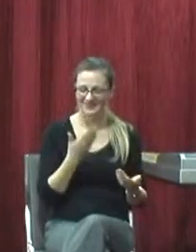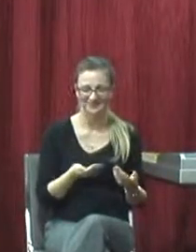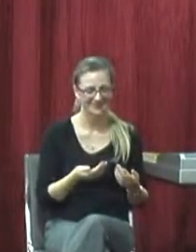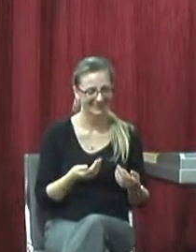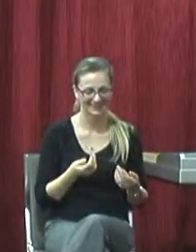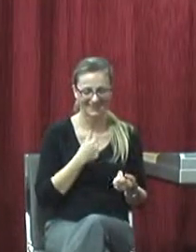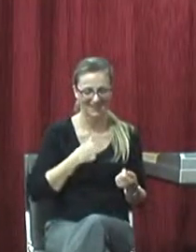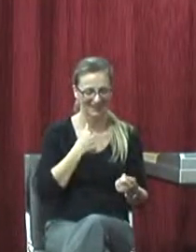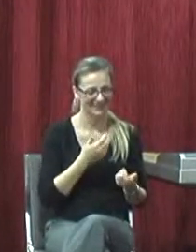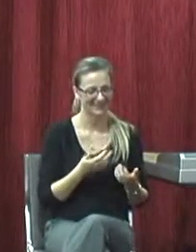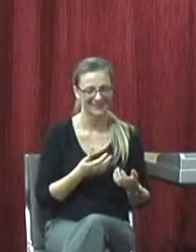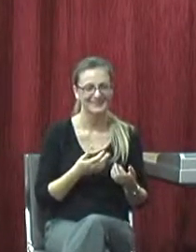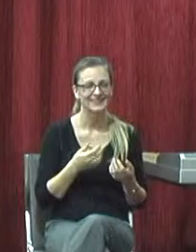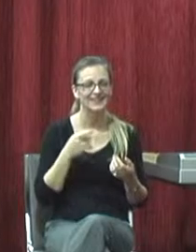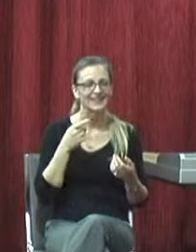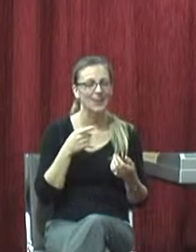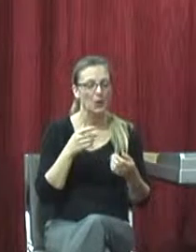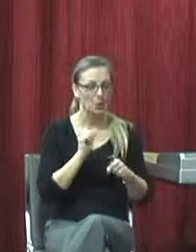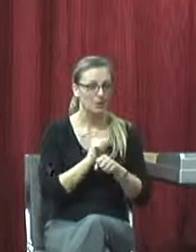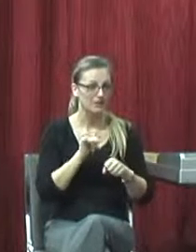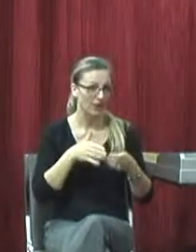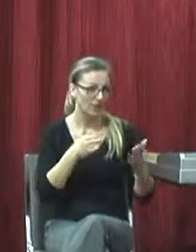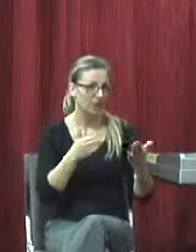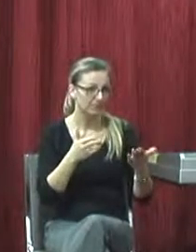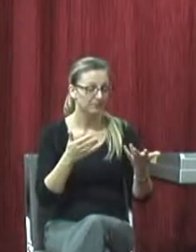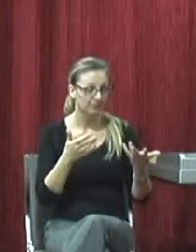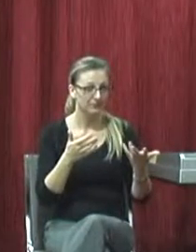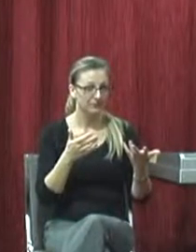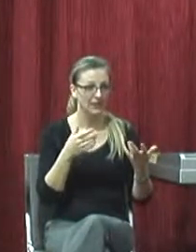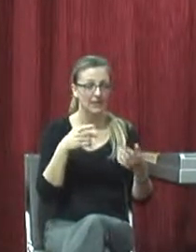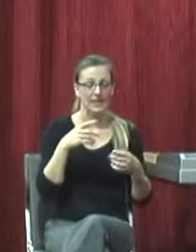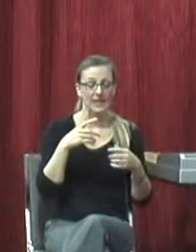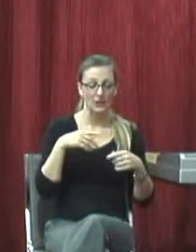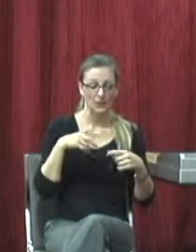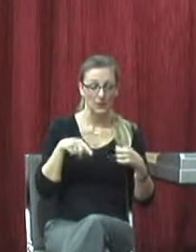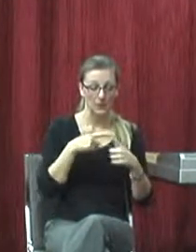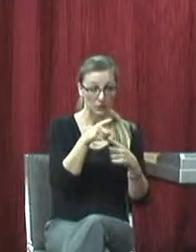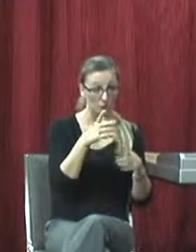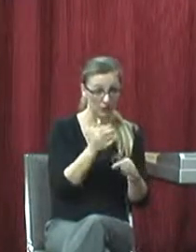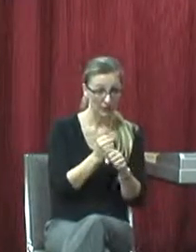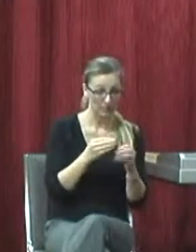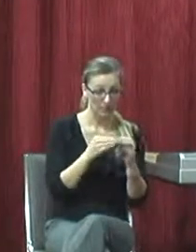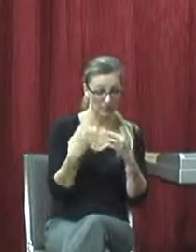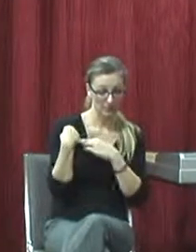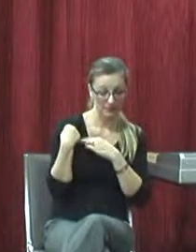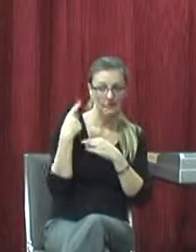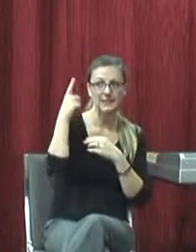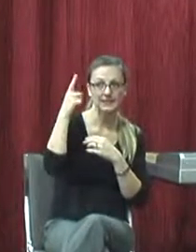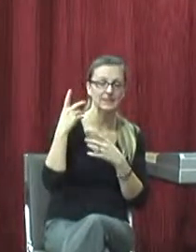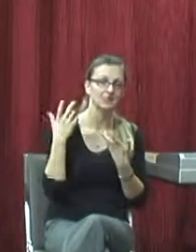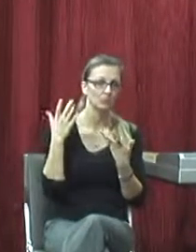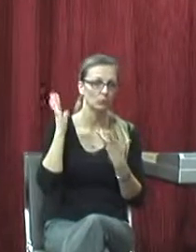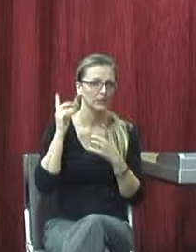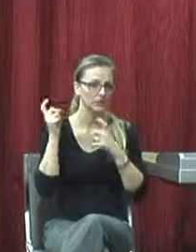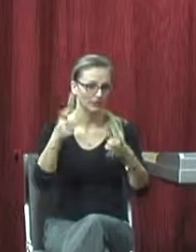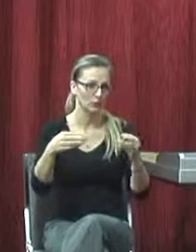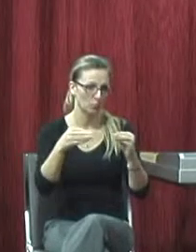you. And as he gets more responsibility, you'll get more responsibility as you help him manage